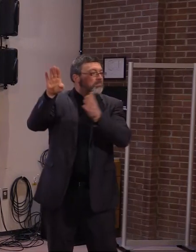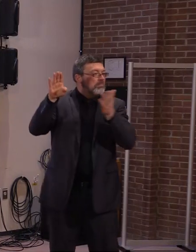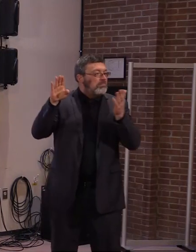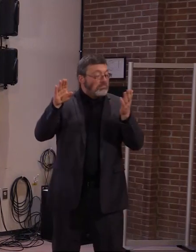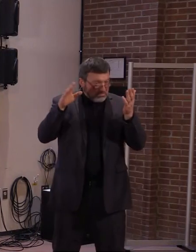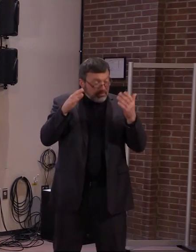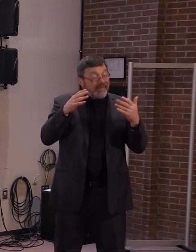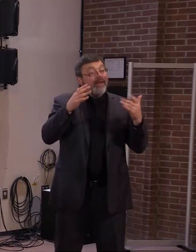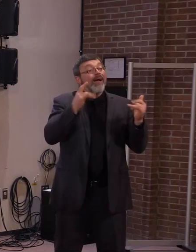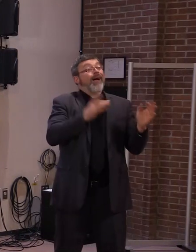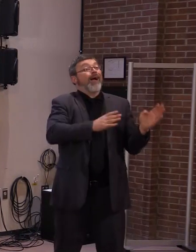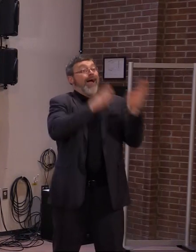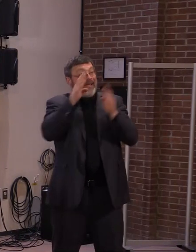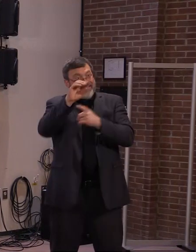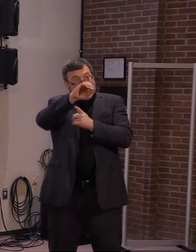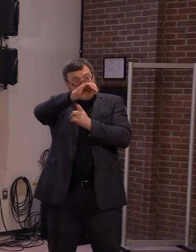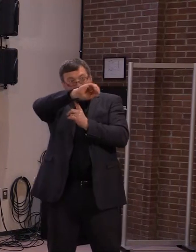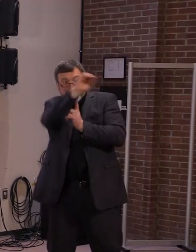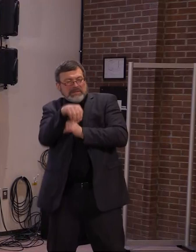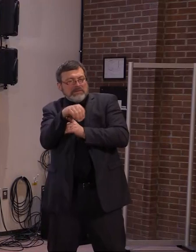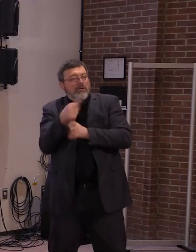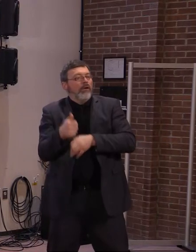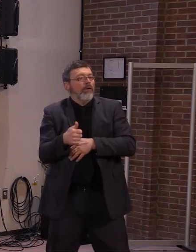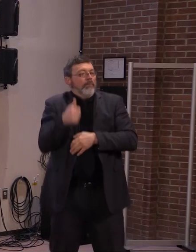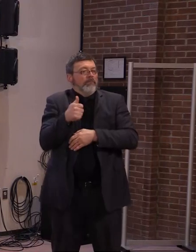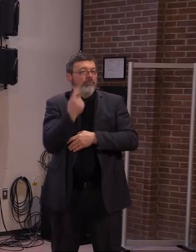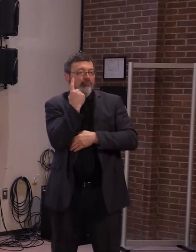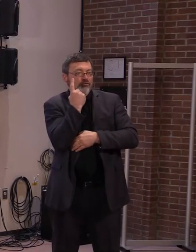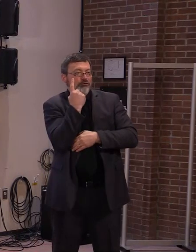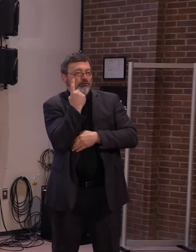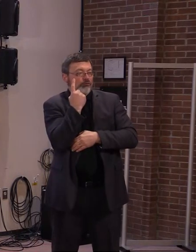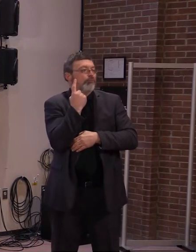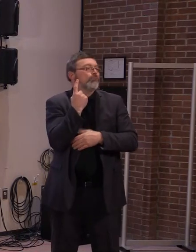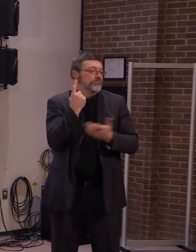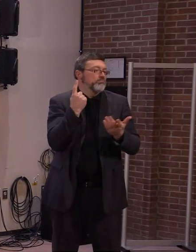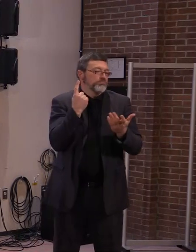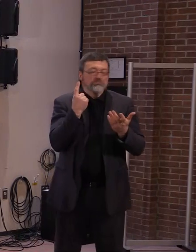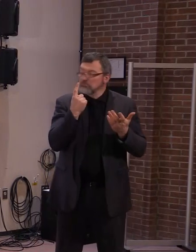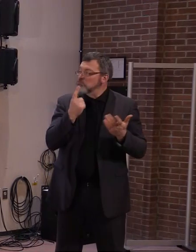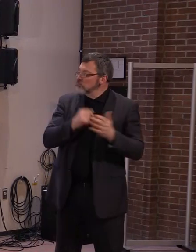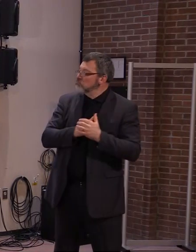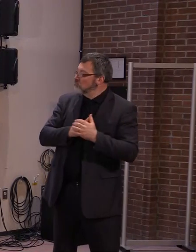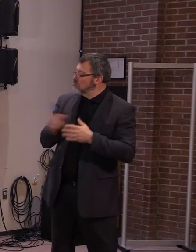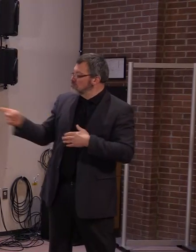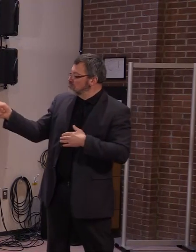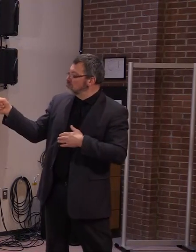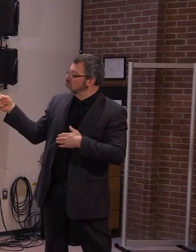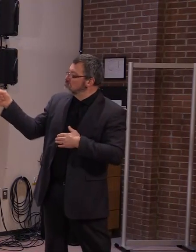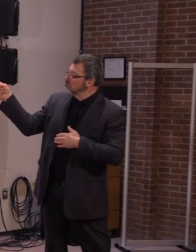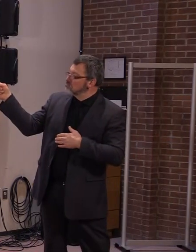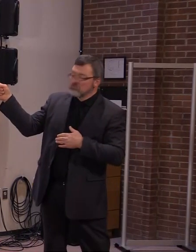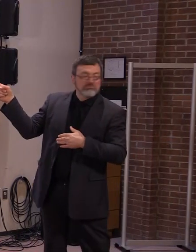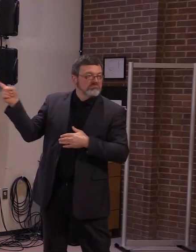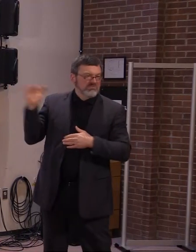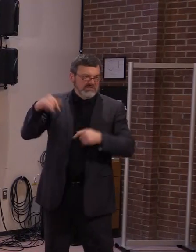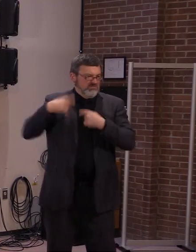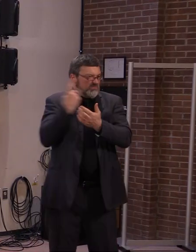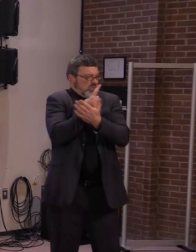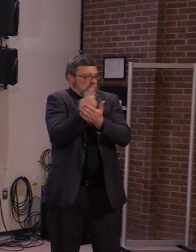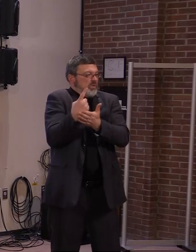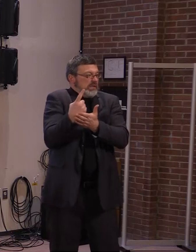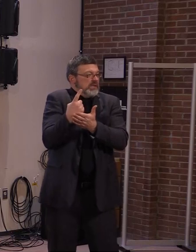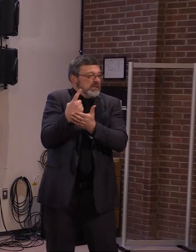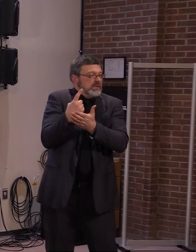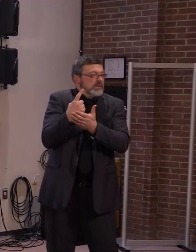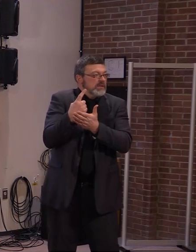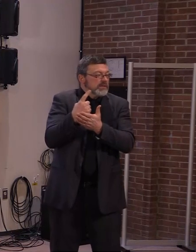over the last 7 days, but it did come down from that height that it was at following Thanksgiving when more people were going to get tested